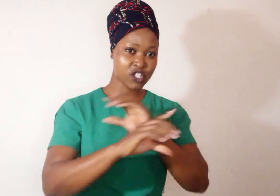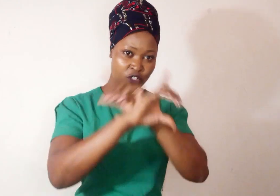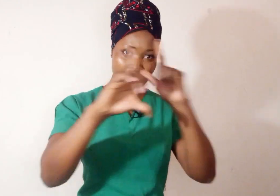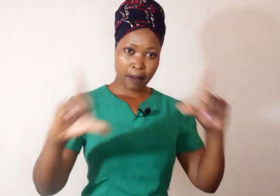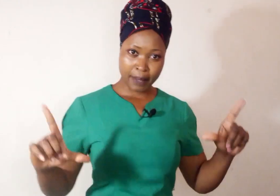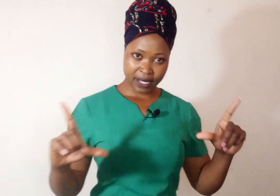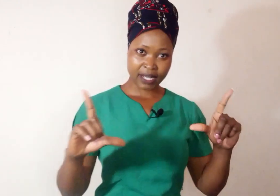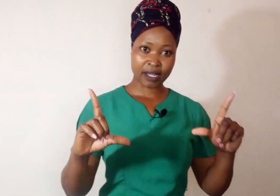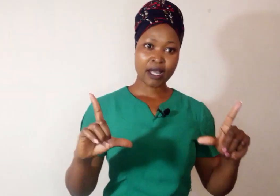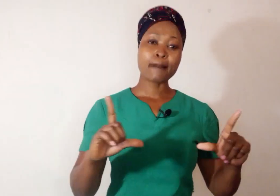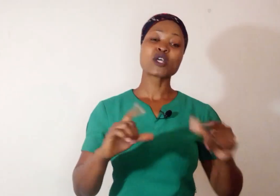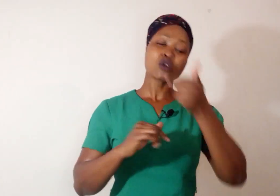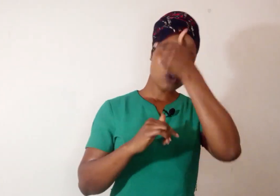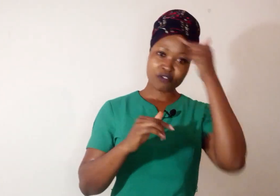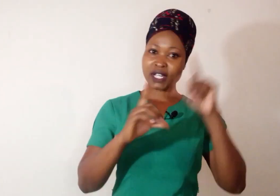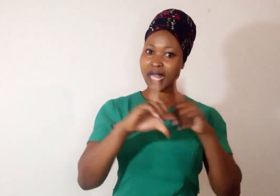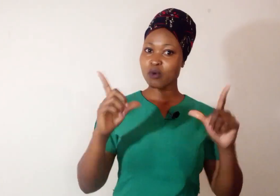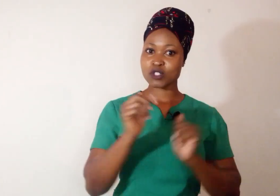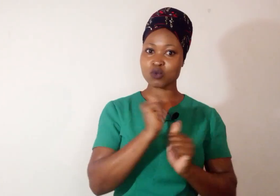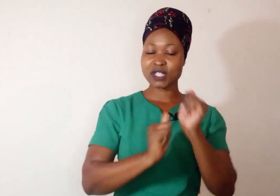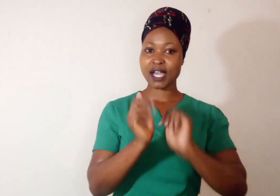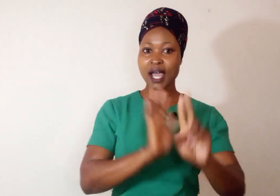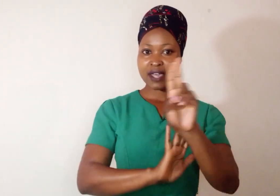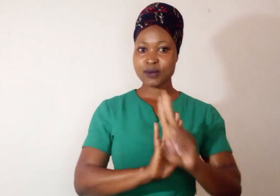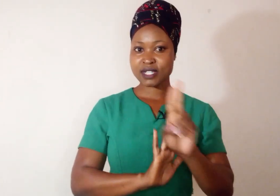communication barrier, because of the language which they are using.